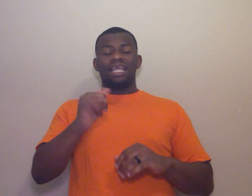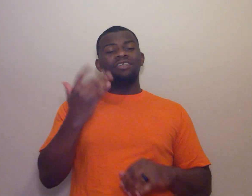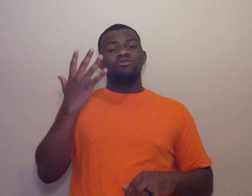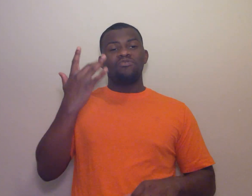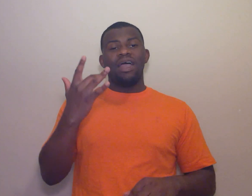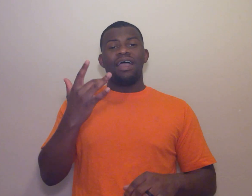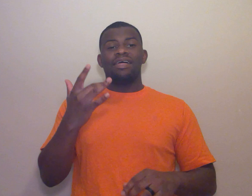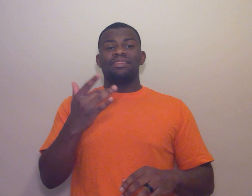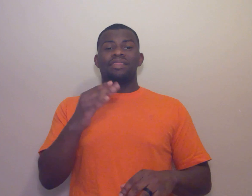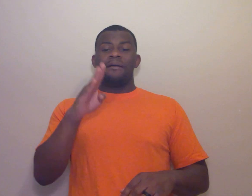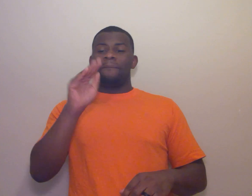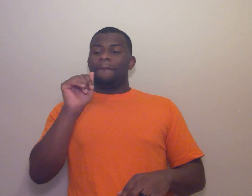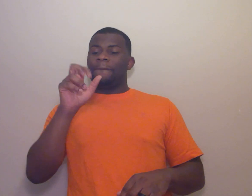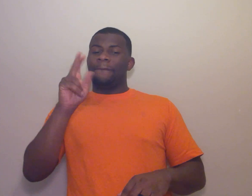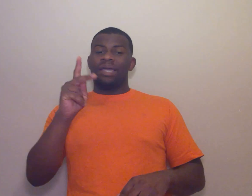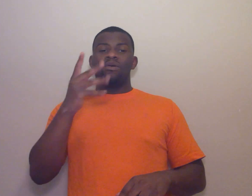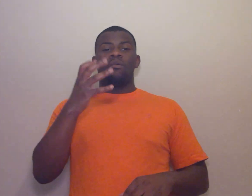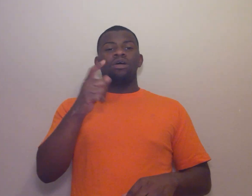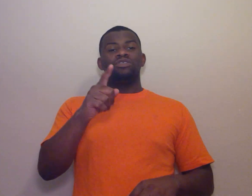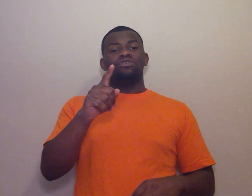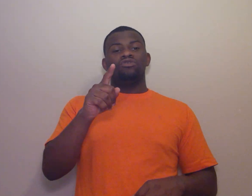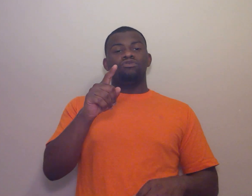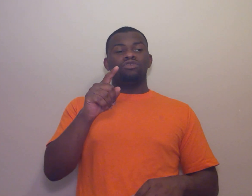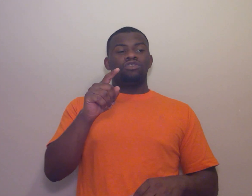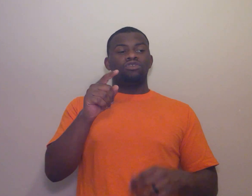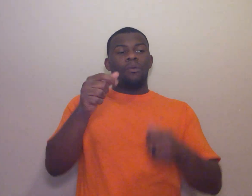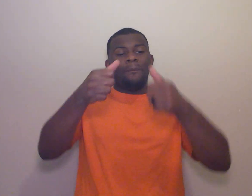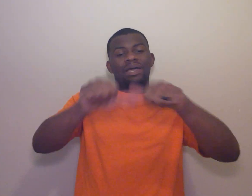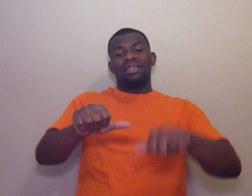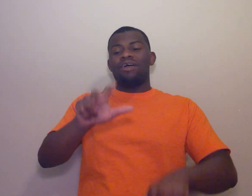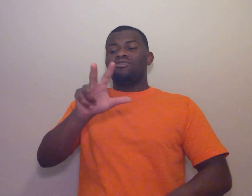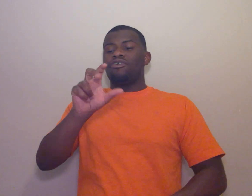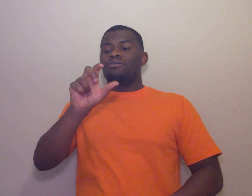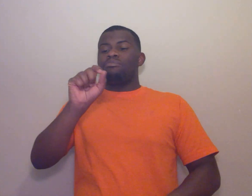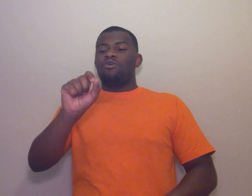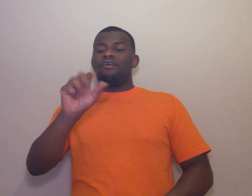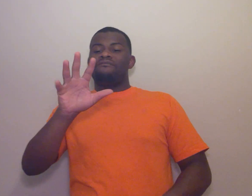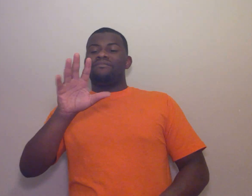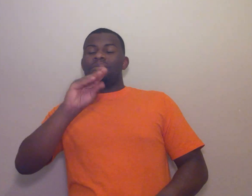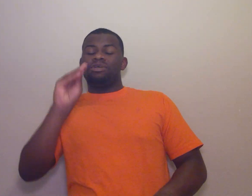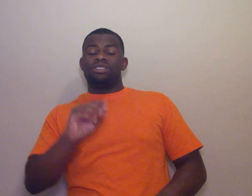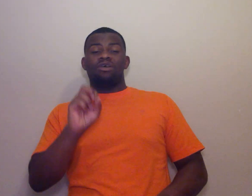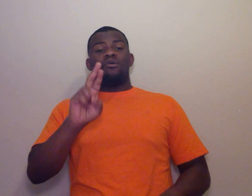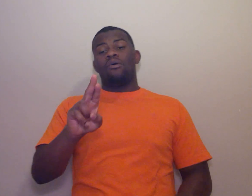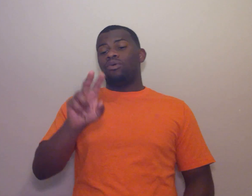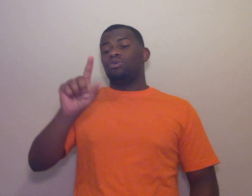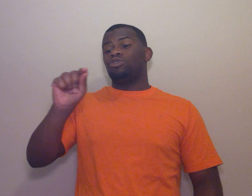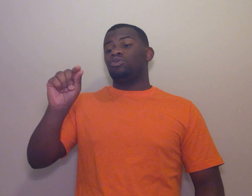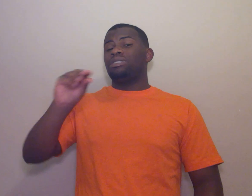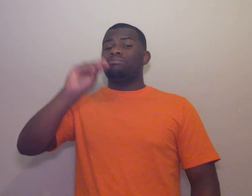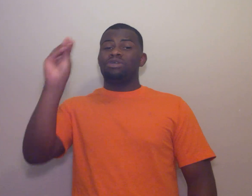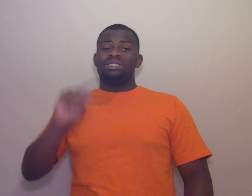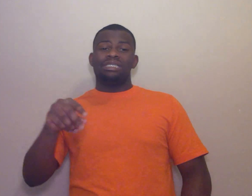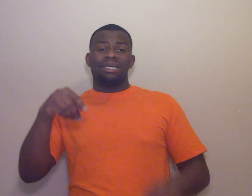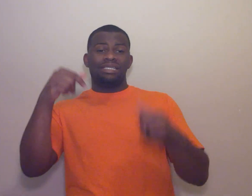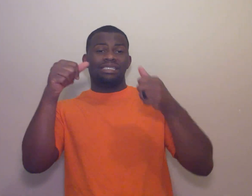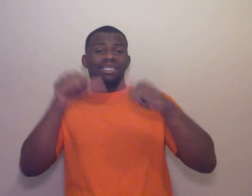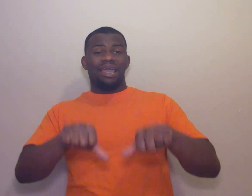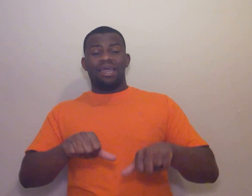wants you to put 3.5% down or 5% down conventional or 20% down non-owner occupied.